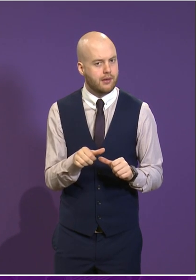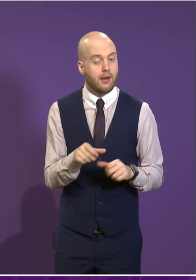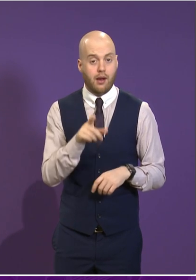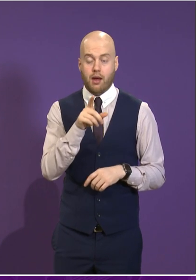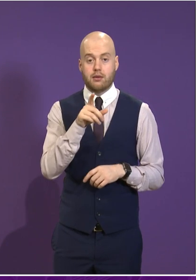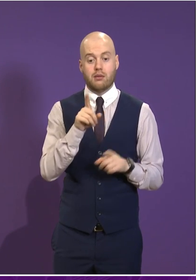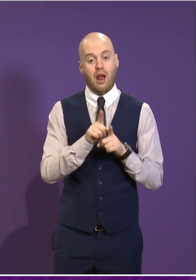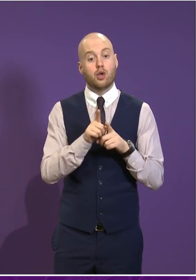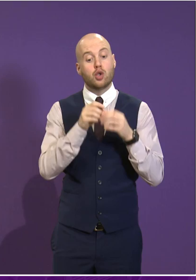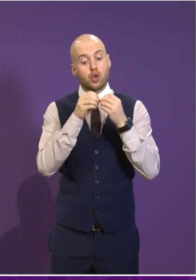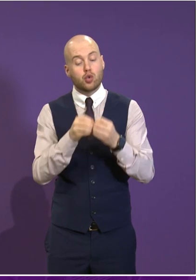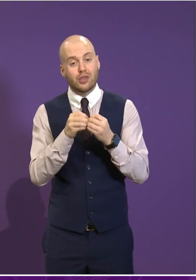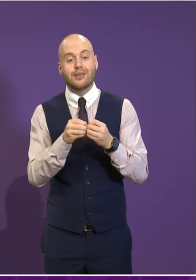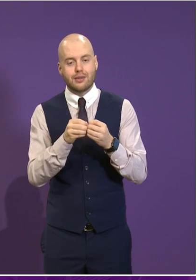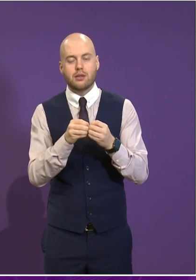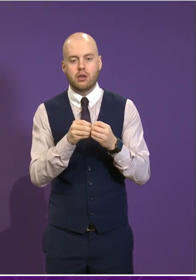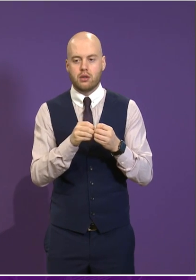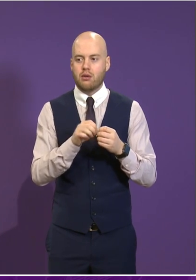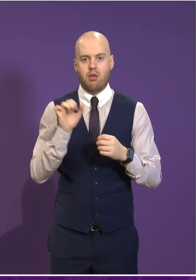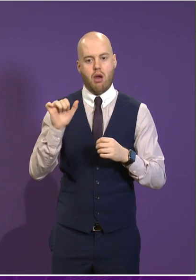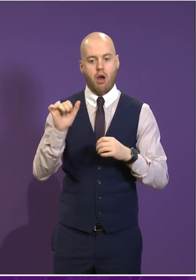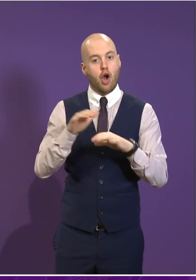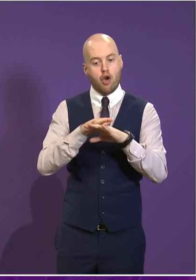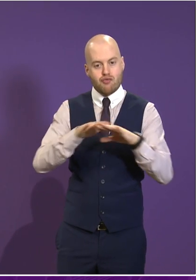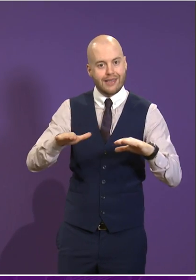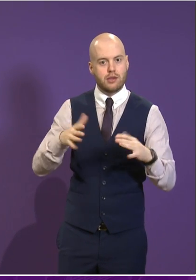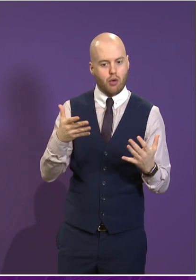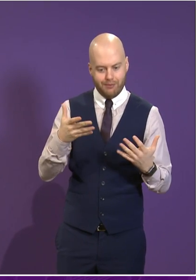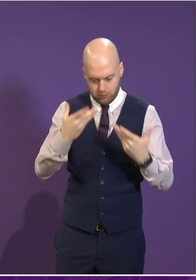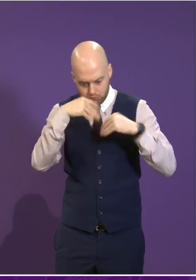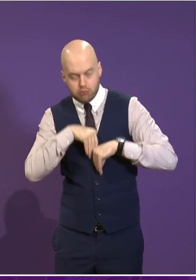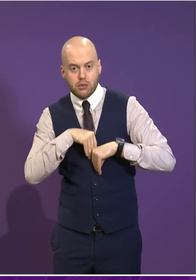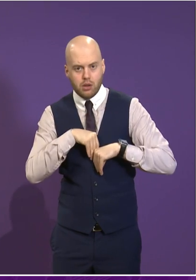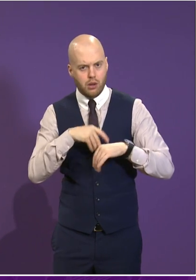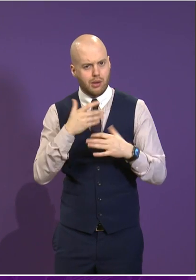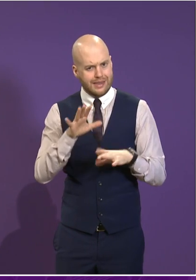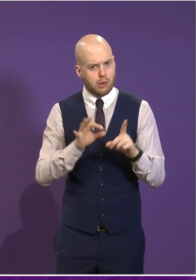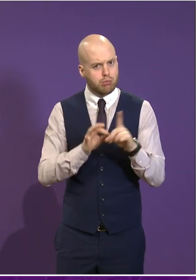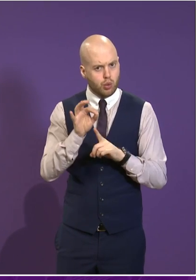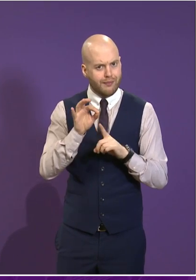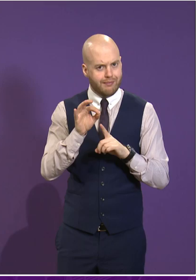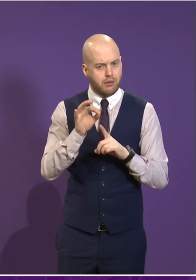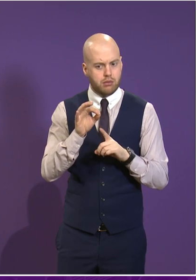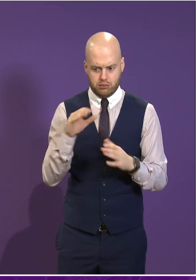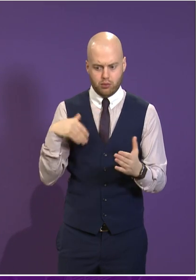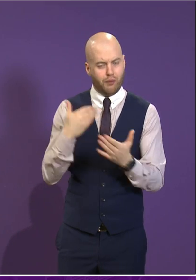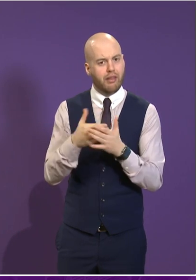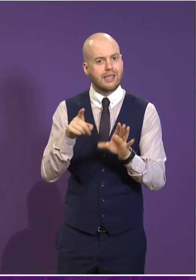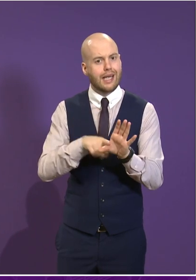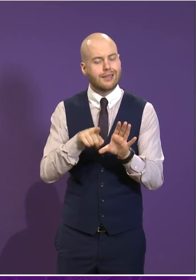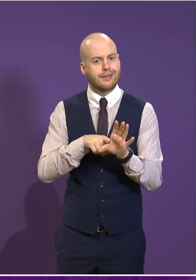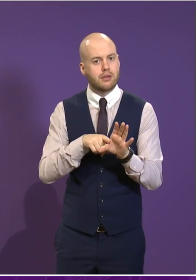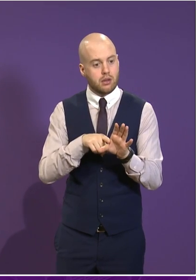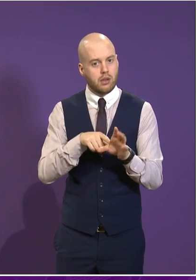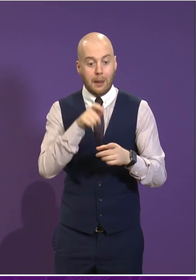for students generally, they have been improving over the years, and that the gap between students who are declaring a